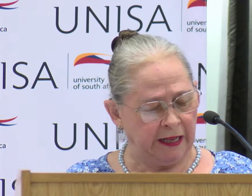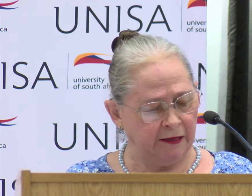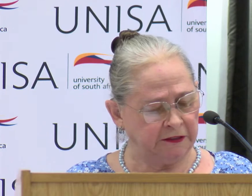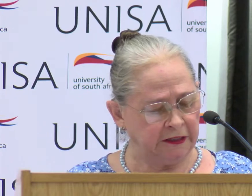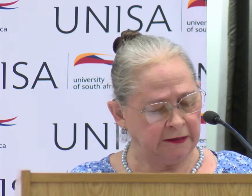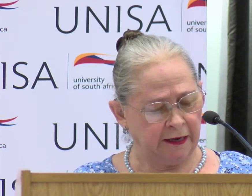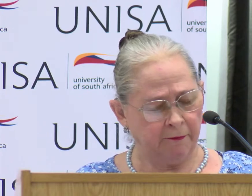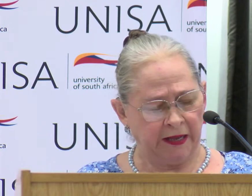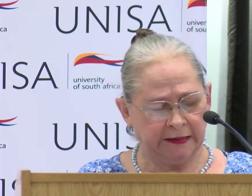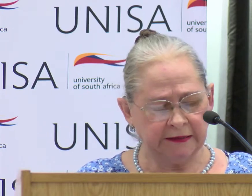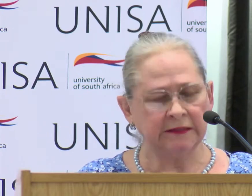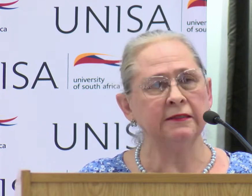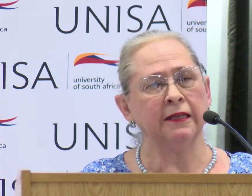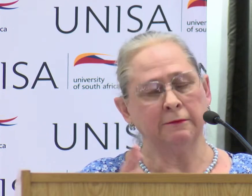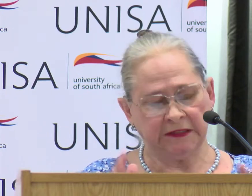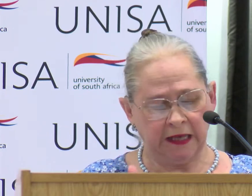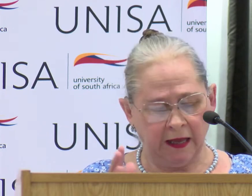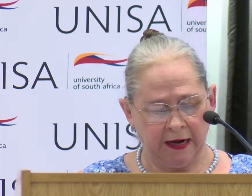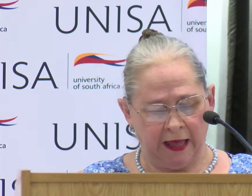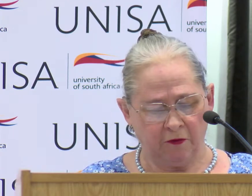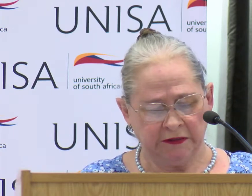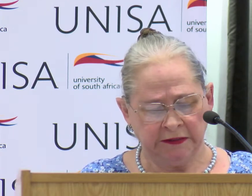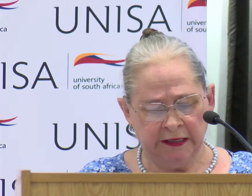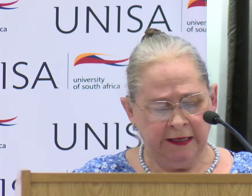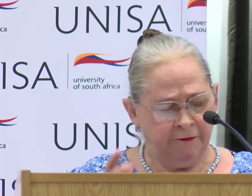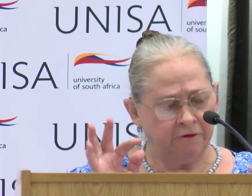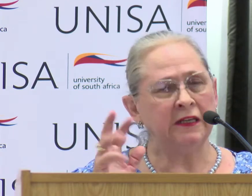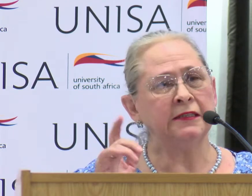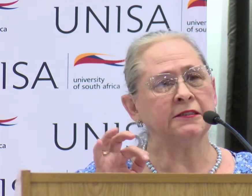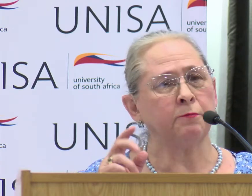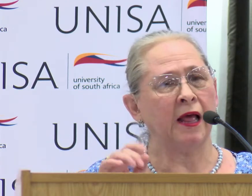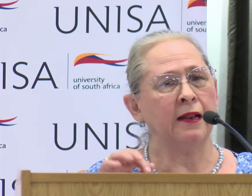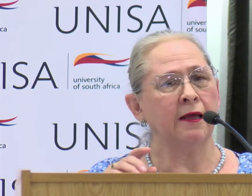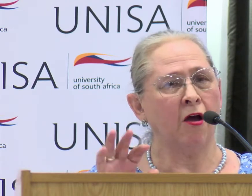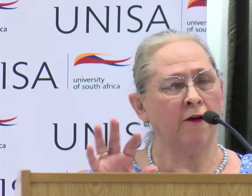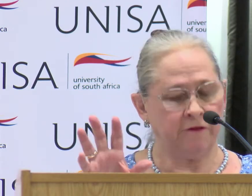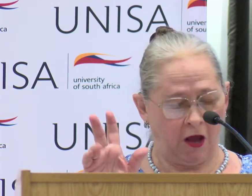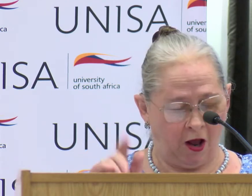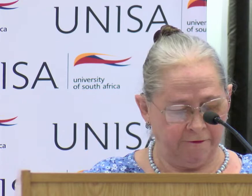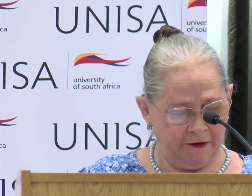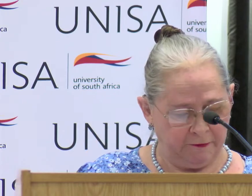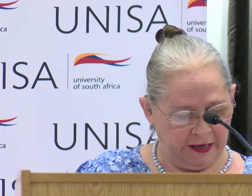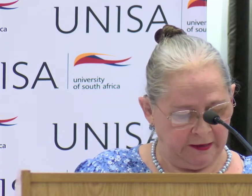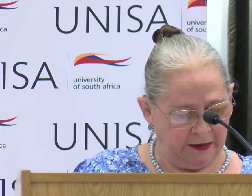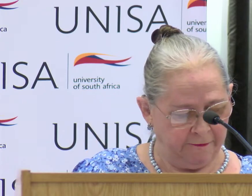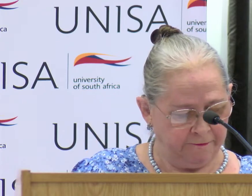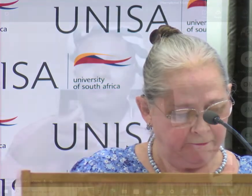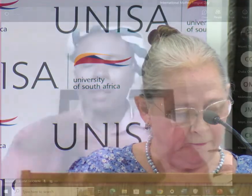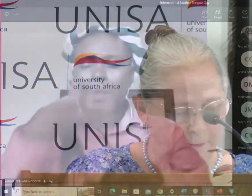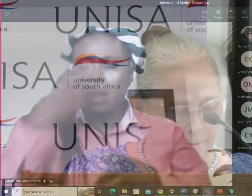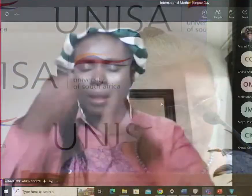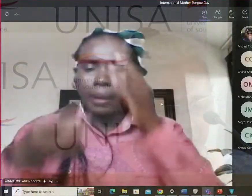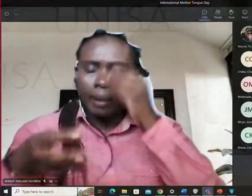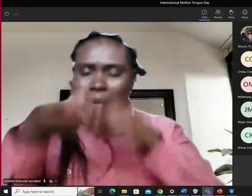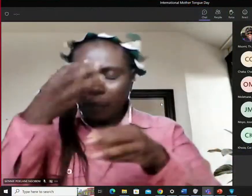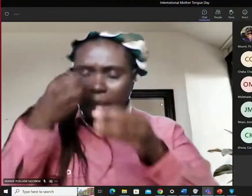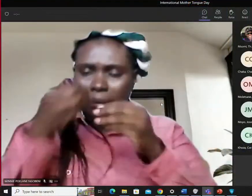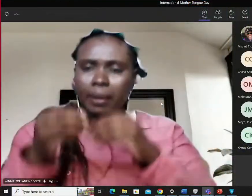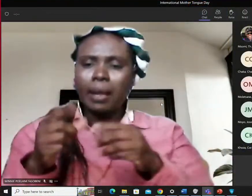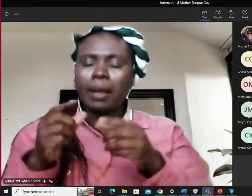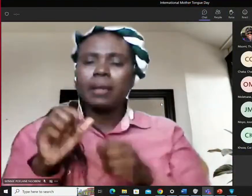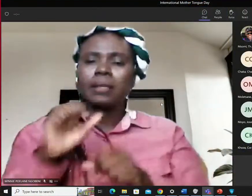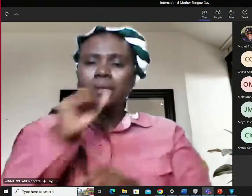to the deaf children by teaching them sign language, finger spelling of the alphabet.